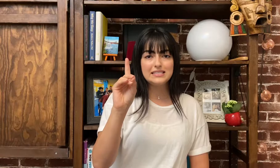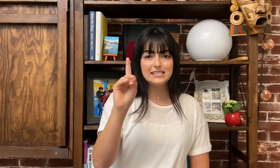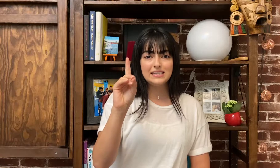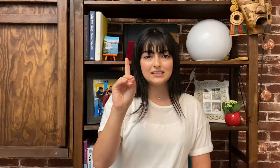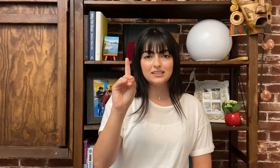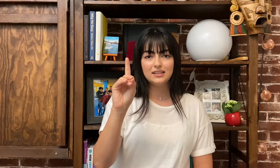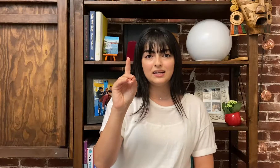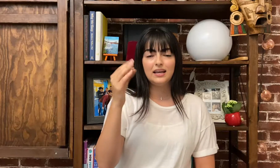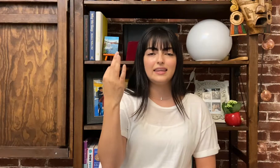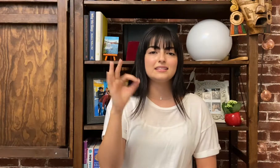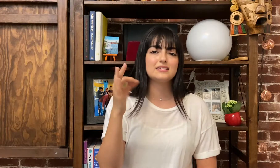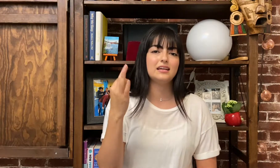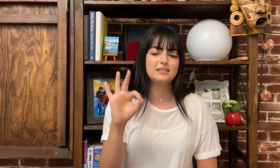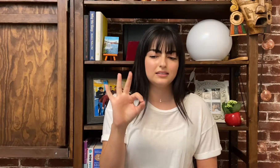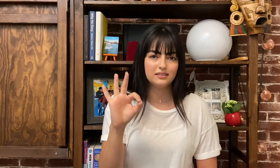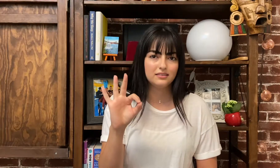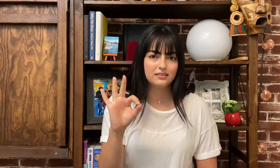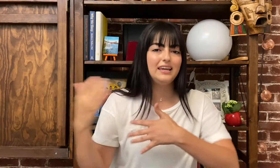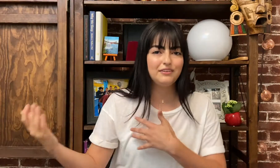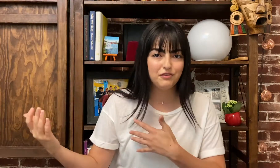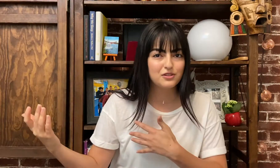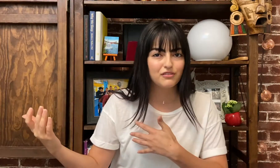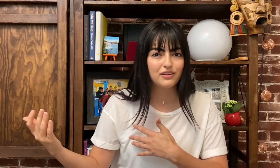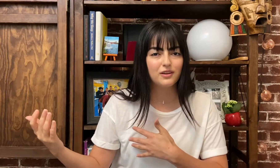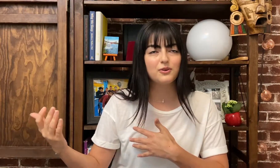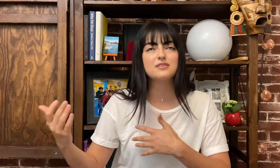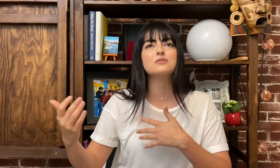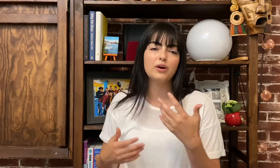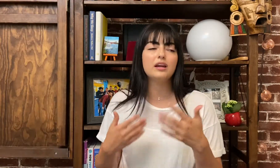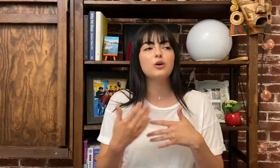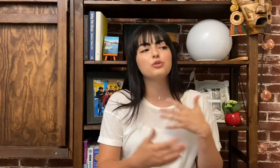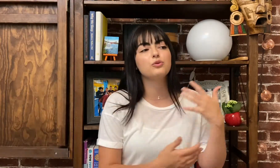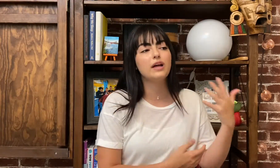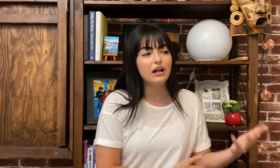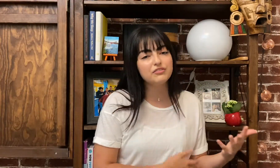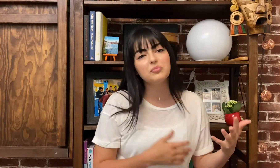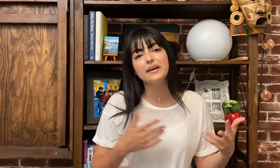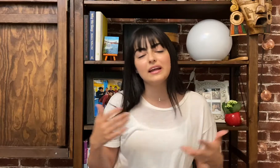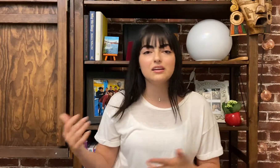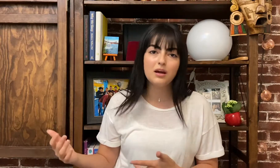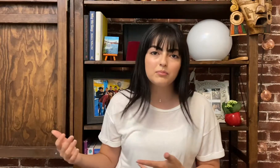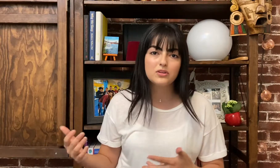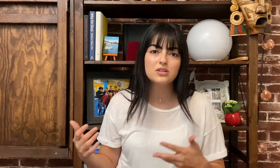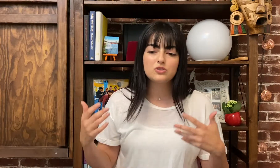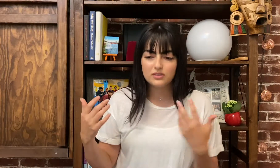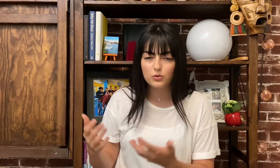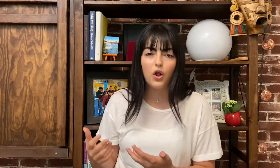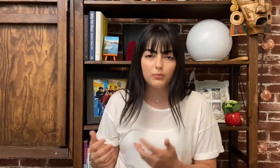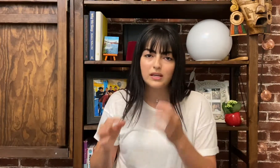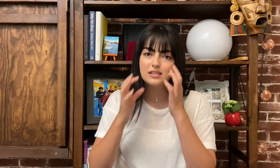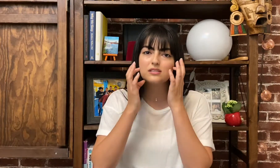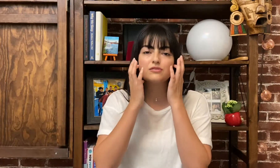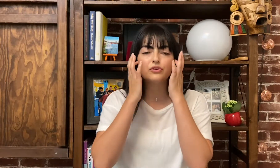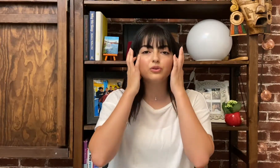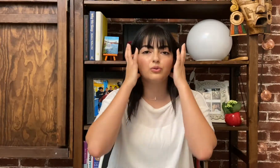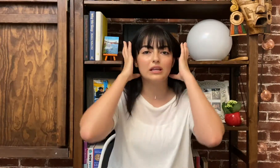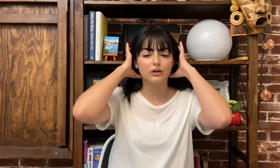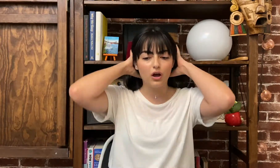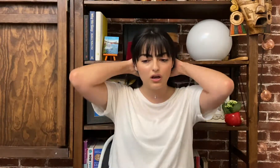C-O-V-I-D, and this is 19. In future videos, we're gonna go through the alphabet and numbers, so this will all make sense for you later on,